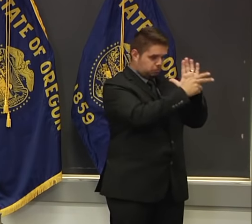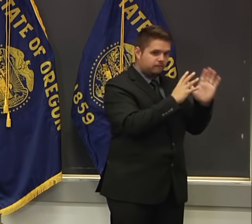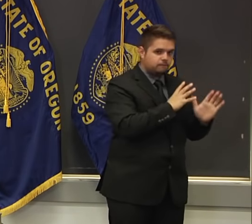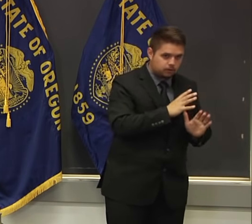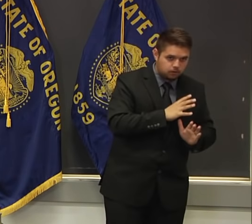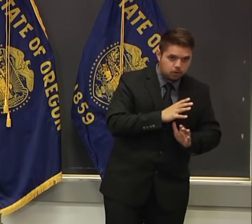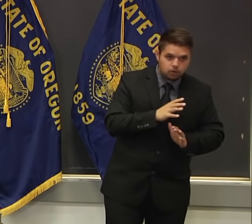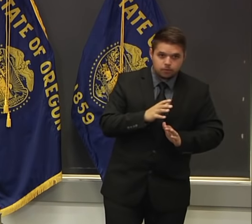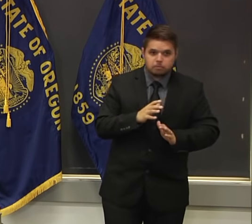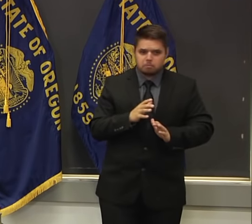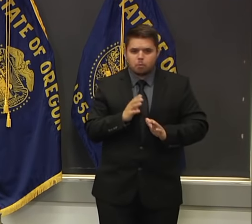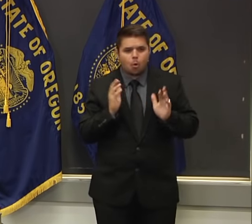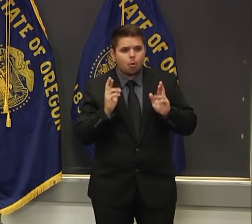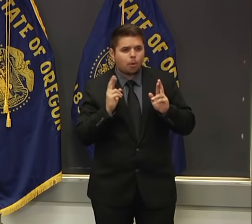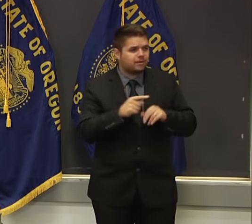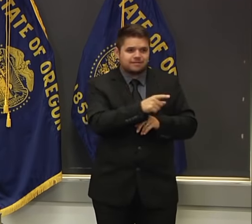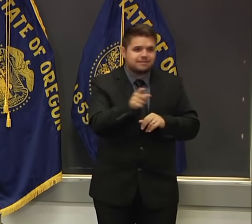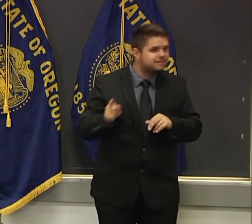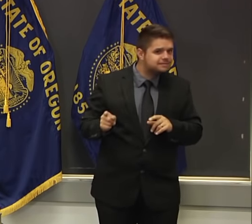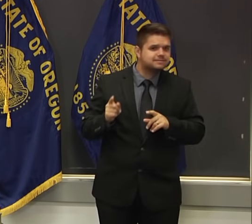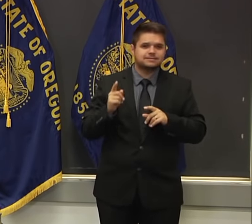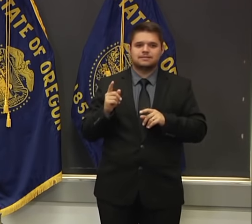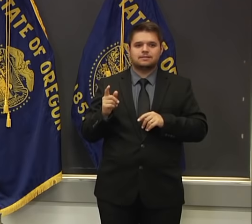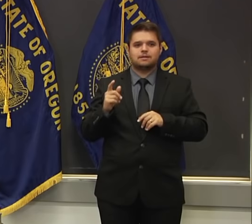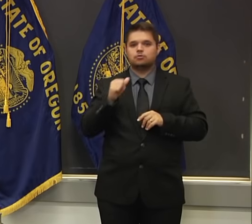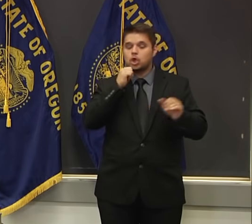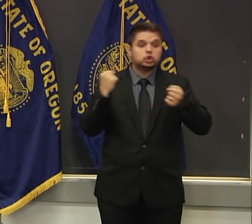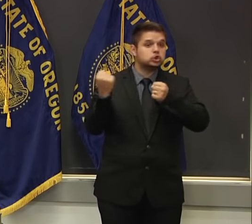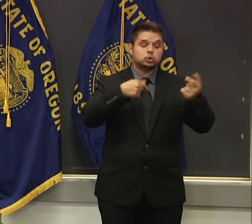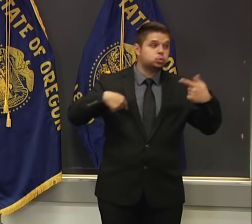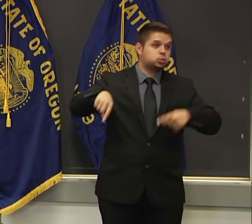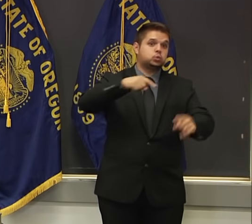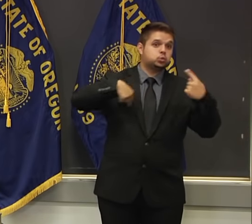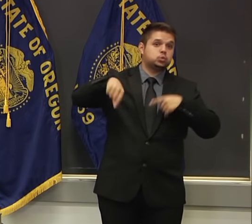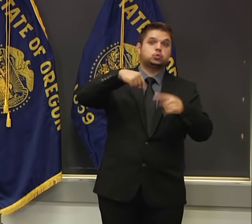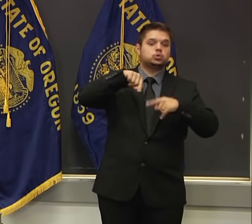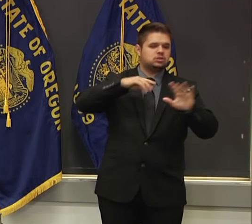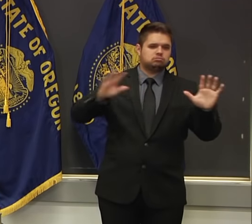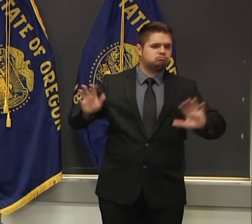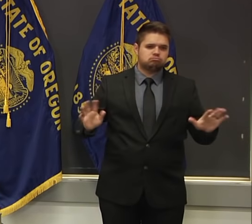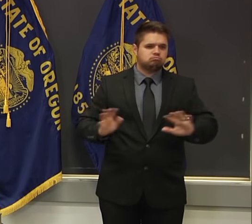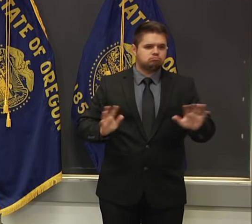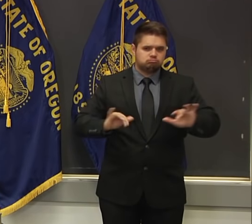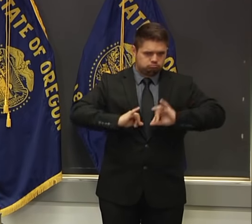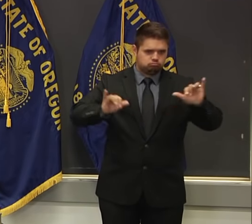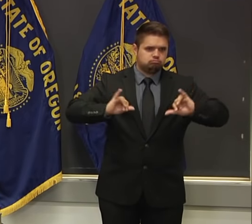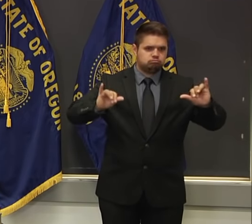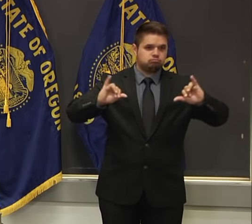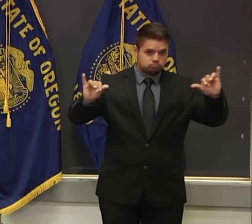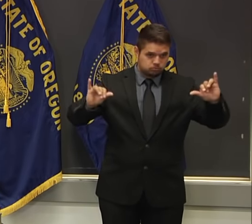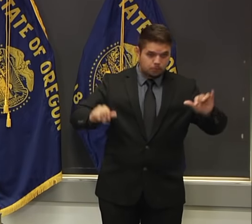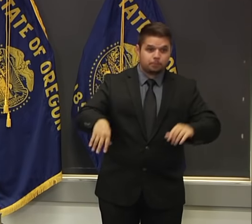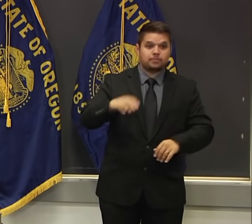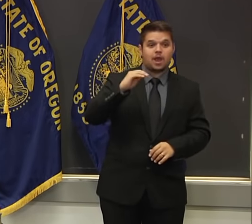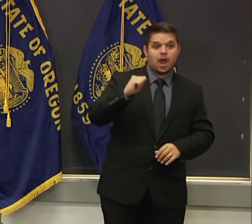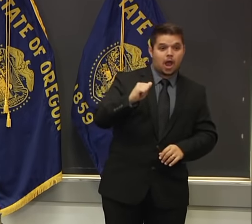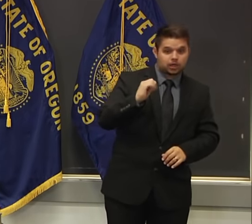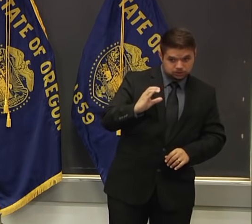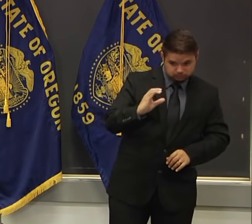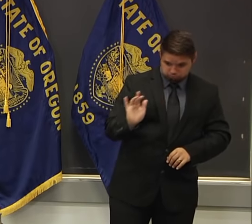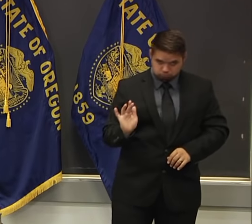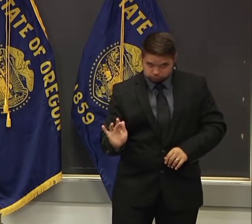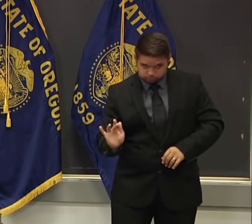Hopefully people are not taking long drives, but if you turn on your air conditioner and recirculate, you're going to have pretty good air